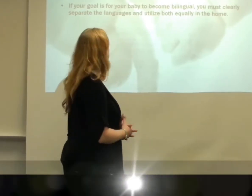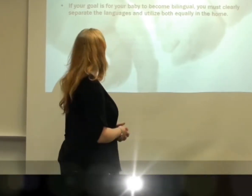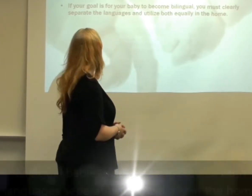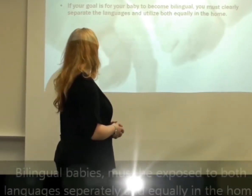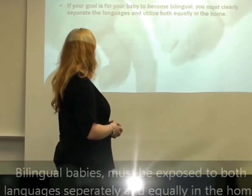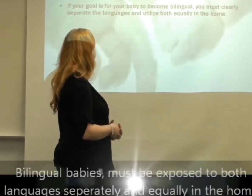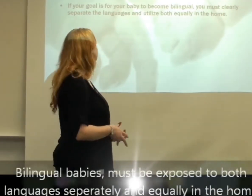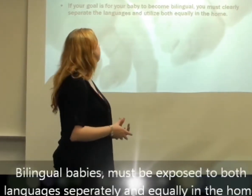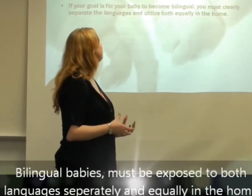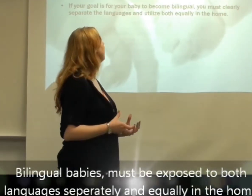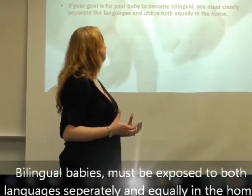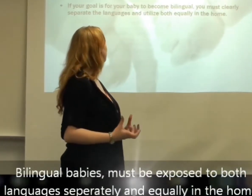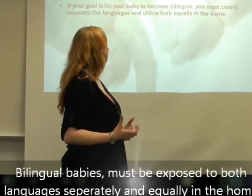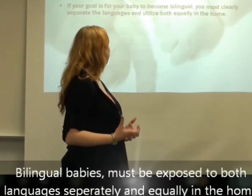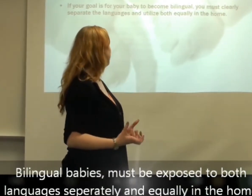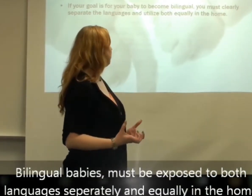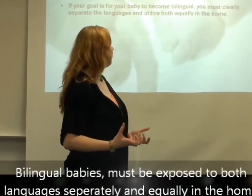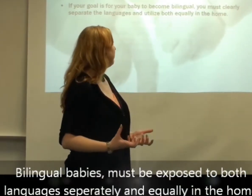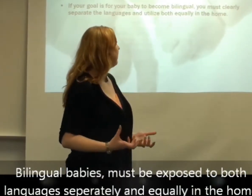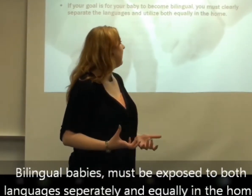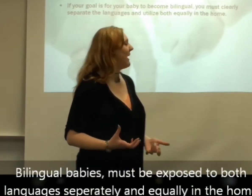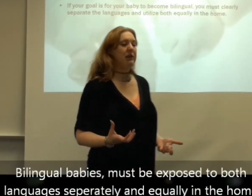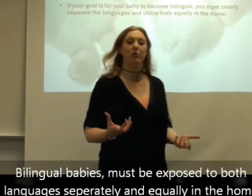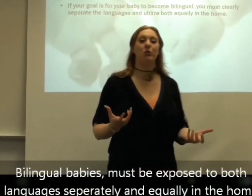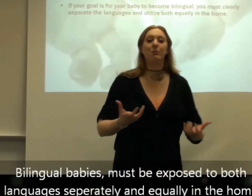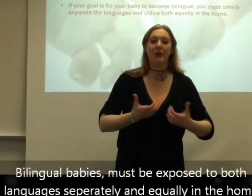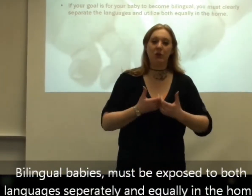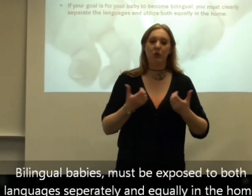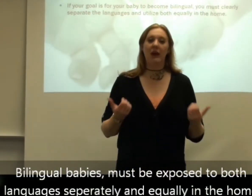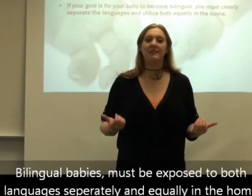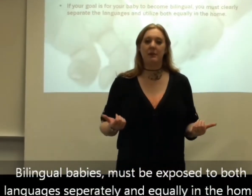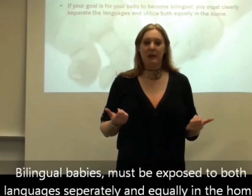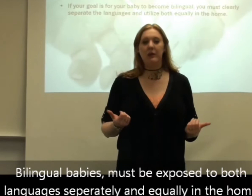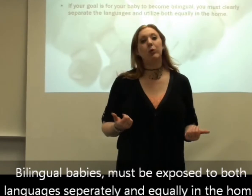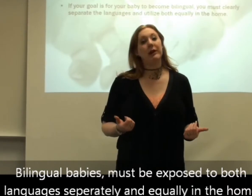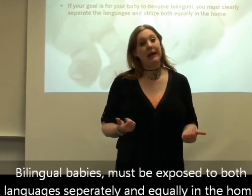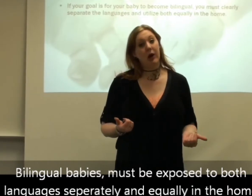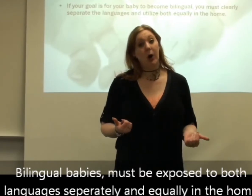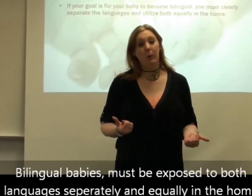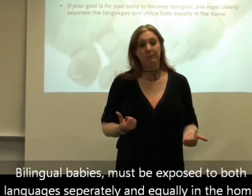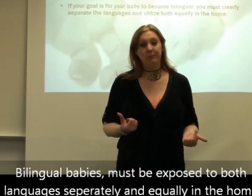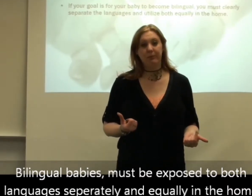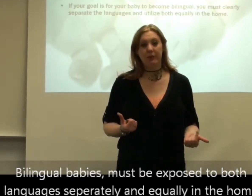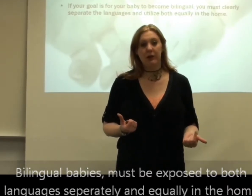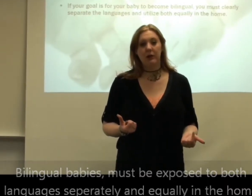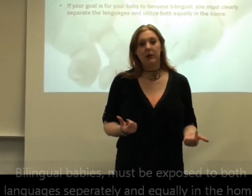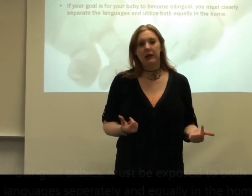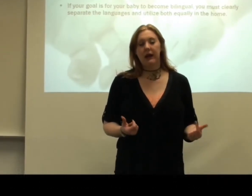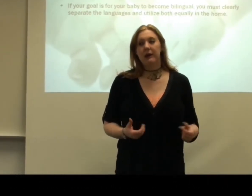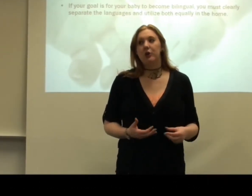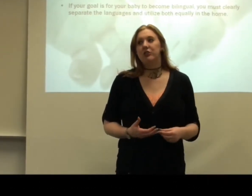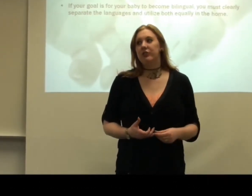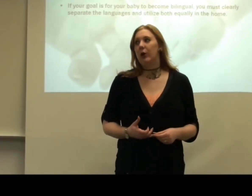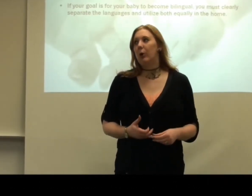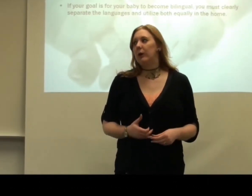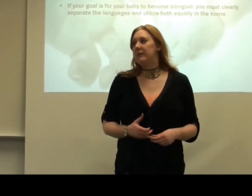you must clearly separate languages but utilize them equally at home. Okay, so if